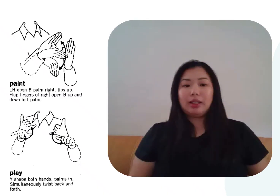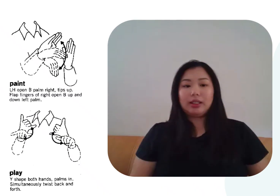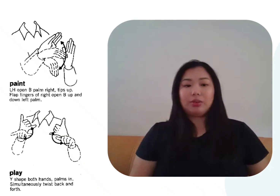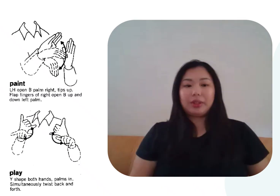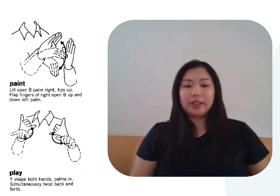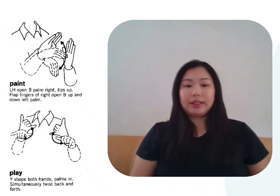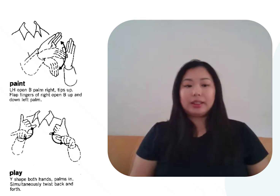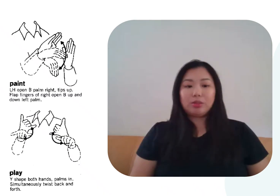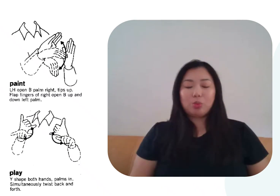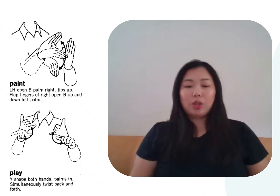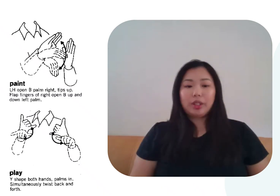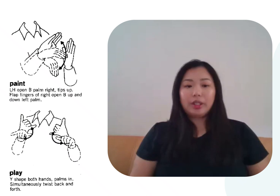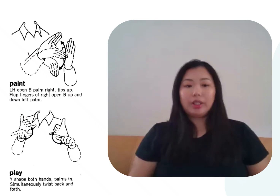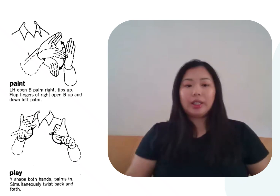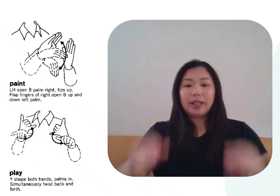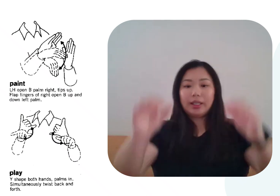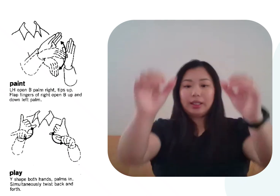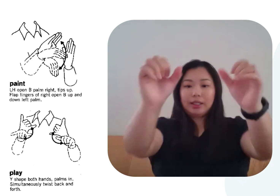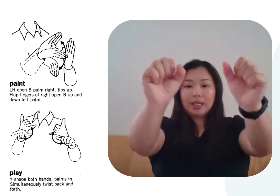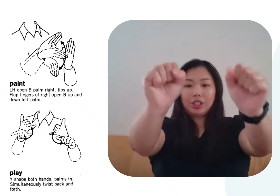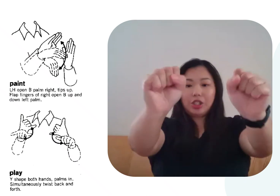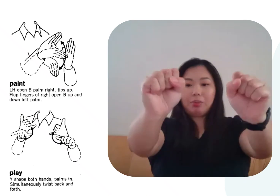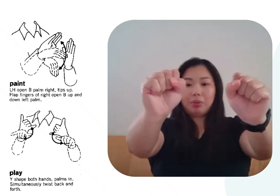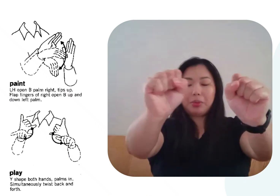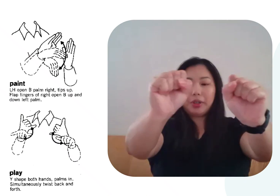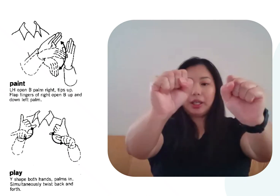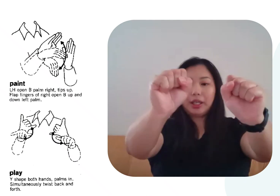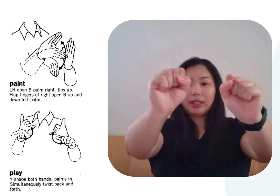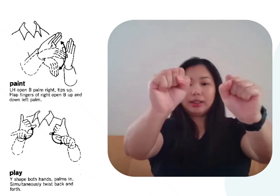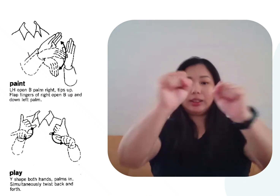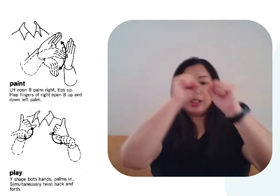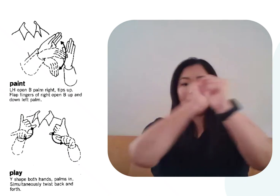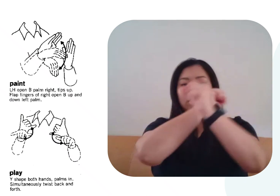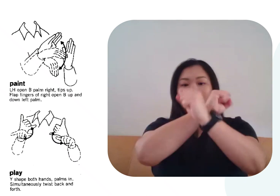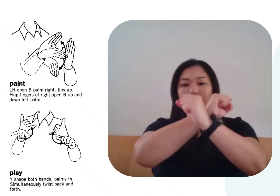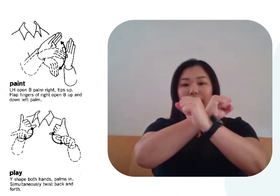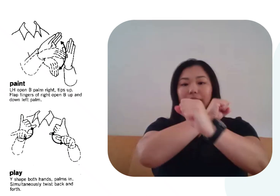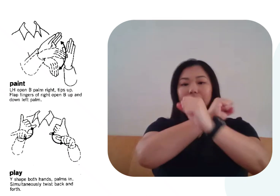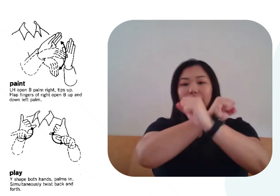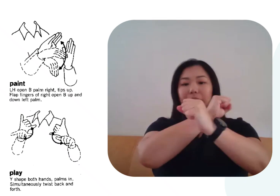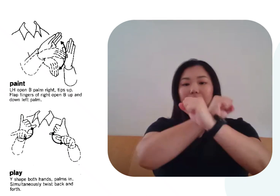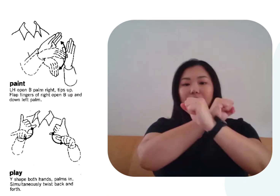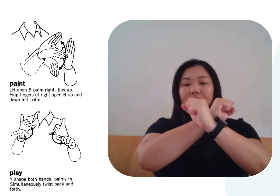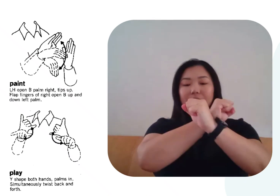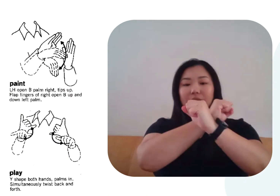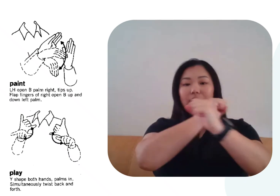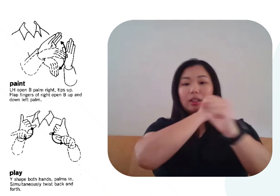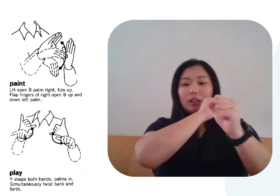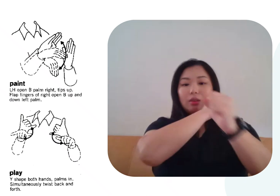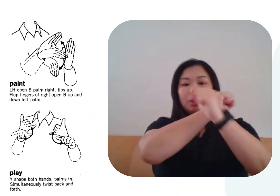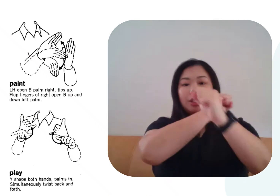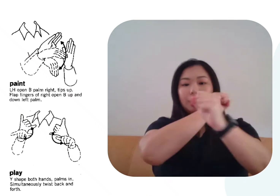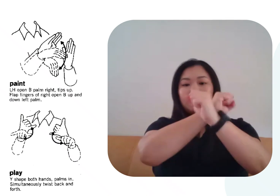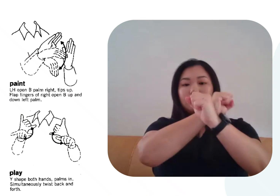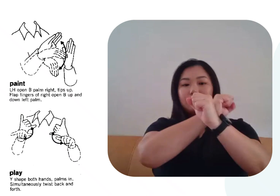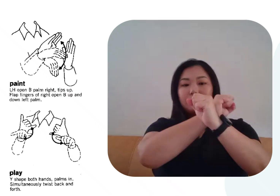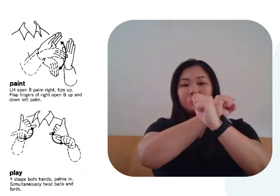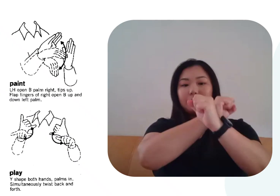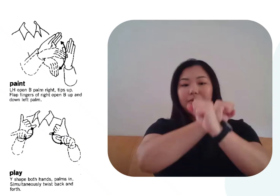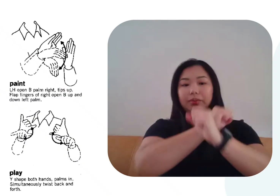The next word is work. S shape in both hands, cross and tap twice.